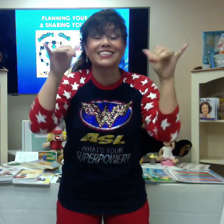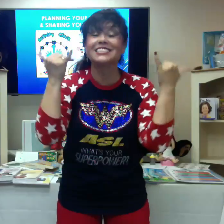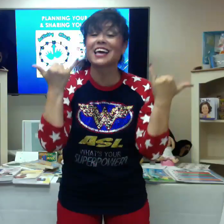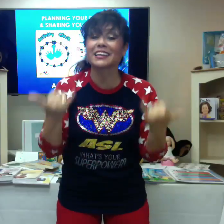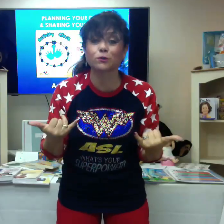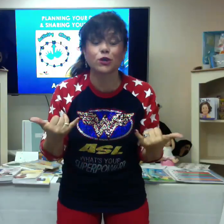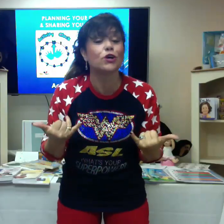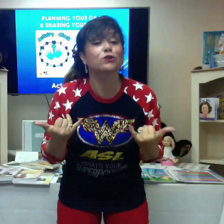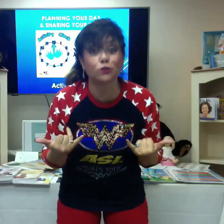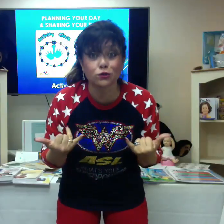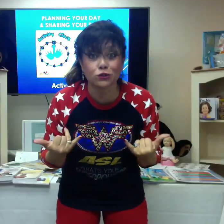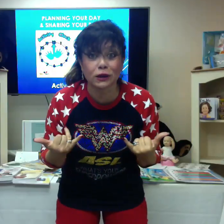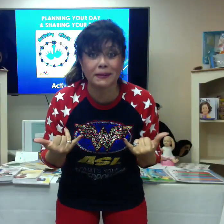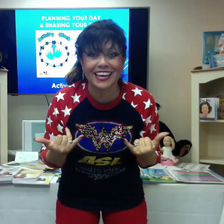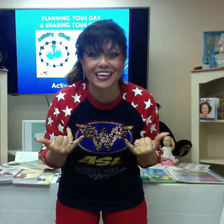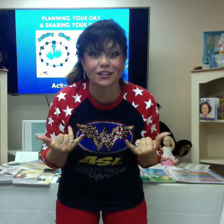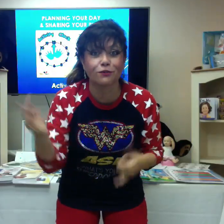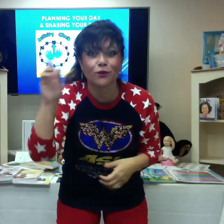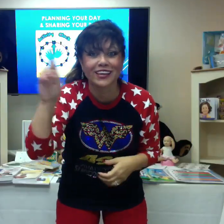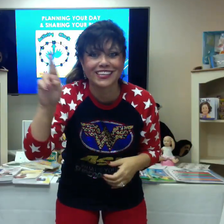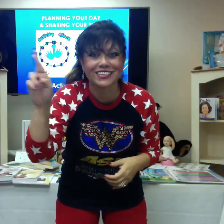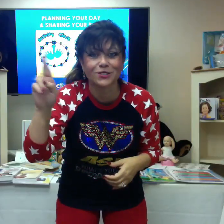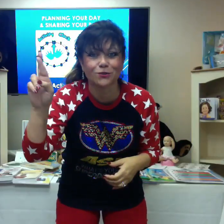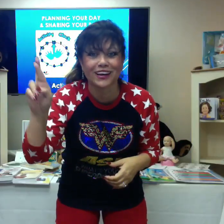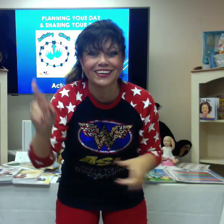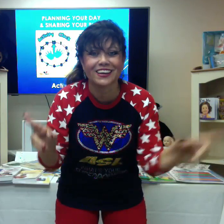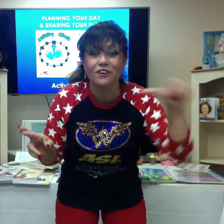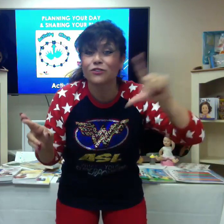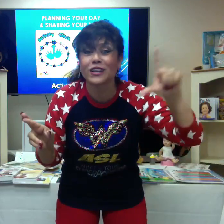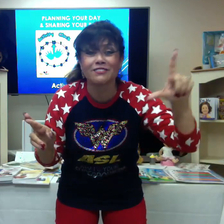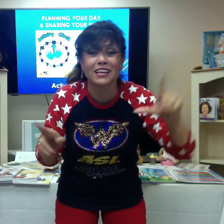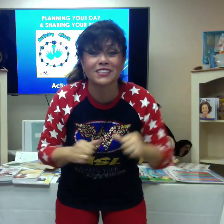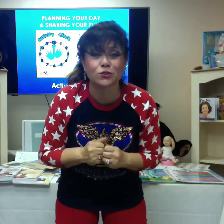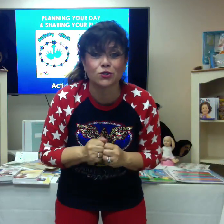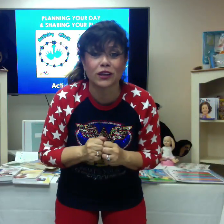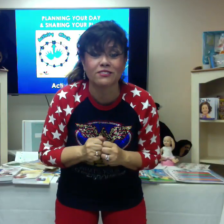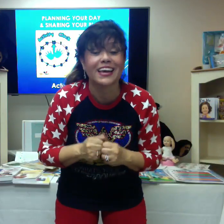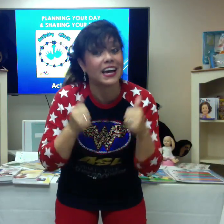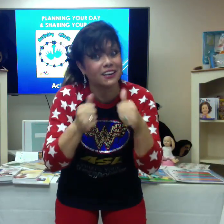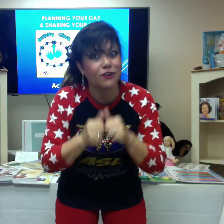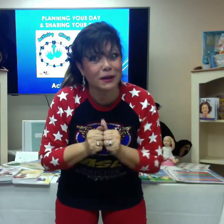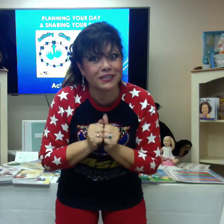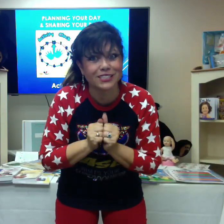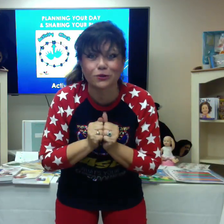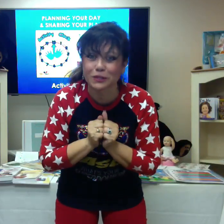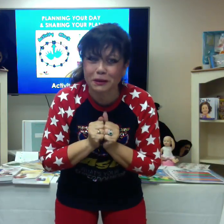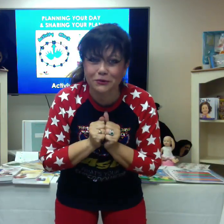hand. In sign language, you use your dominant hand. If you're right-handed, use your right. If you're left-handed, use your left. And if you're ambidextrous, pick